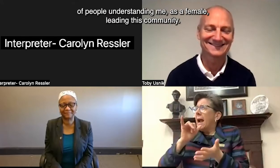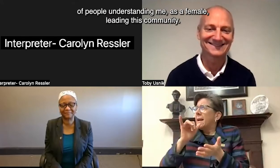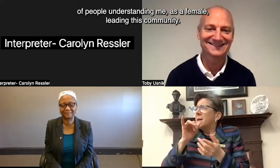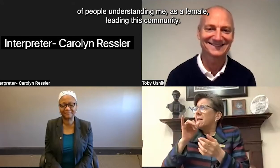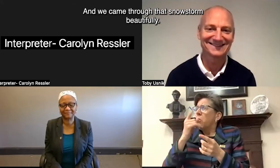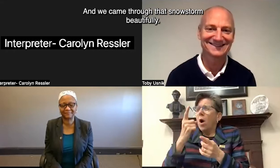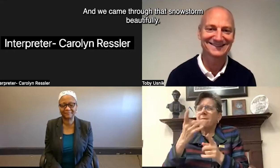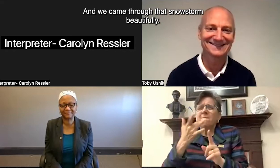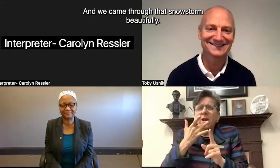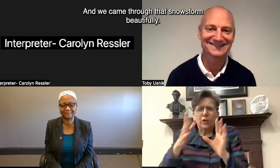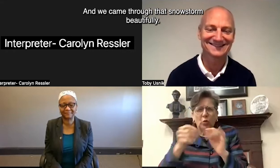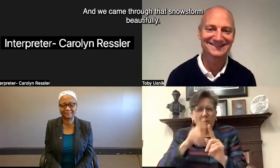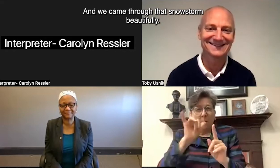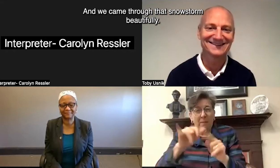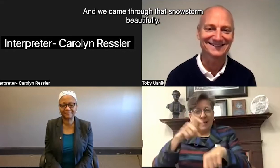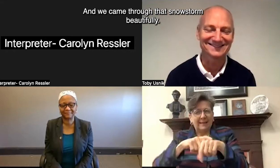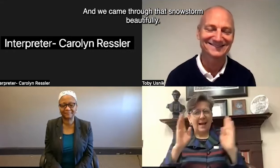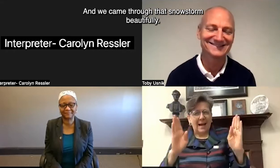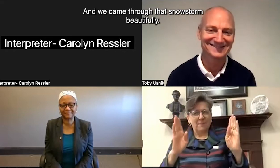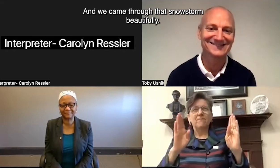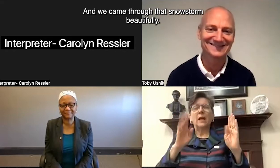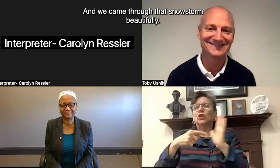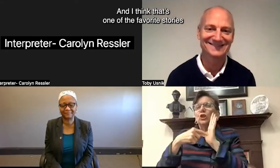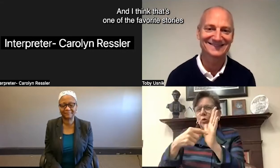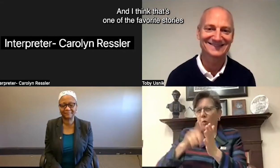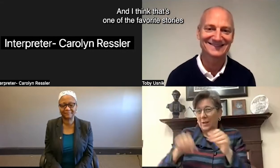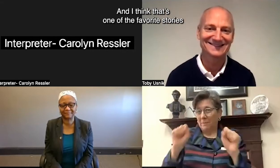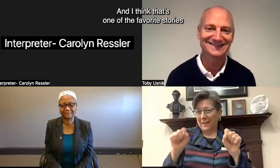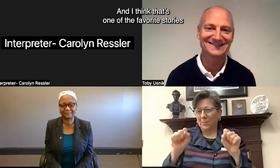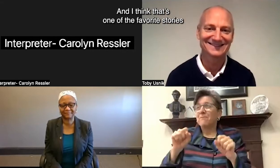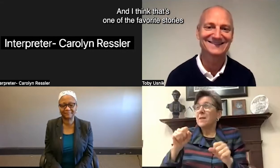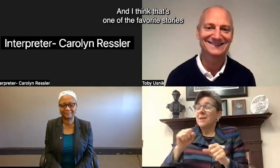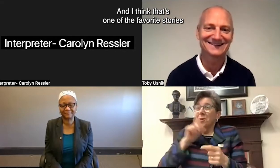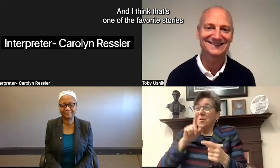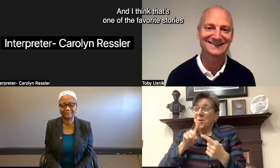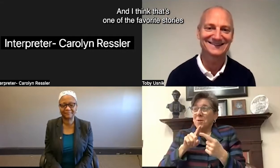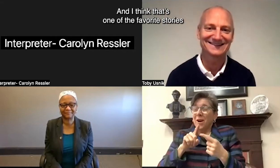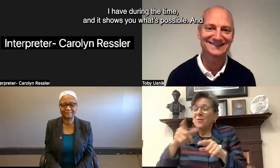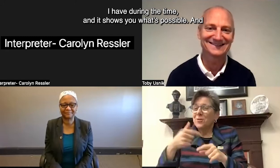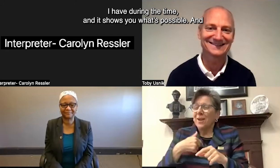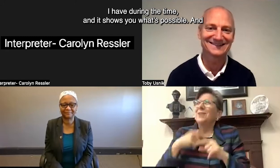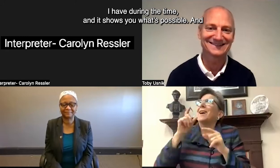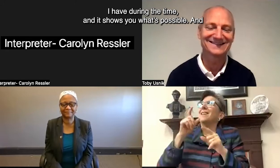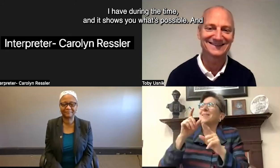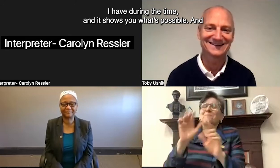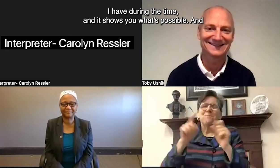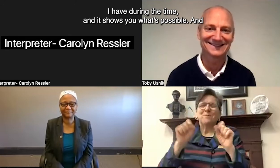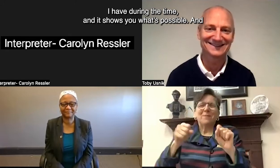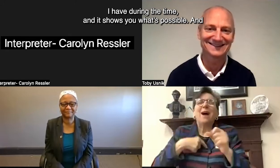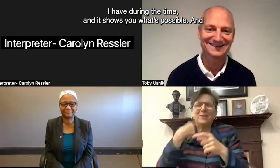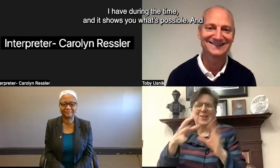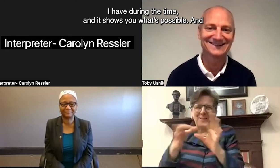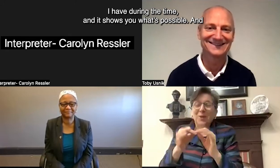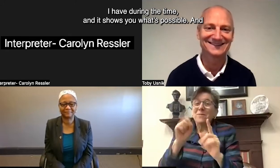we came through that snowstorm beautifully. I think that's one of the favorite stories I have during the time, and it shows you what's possible. And